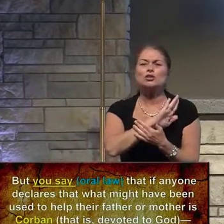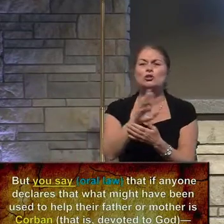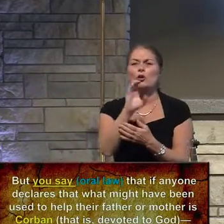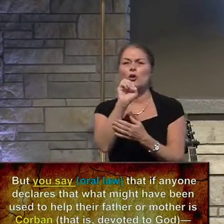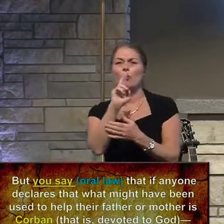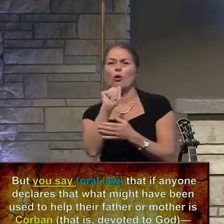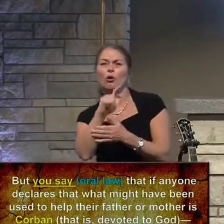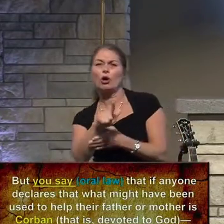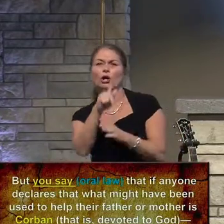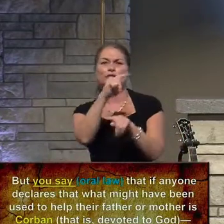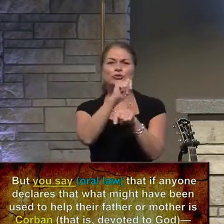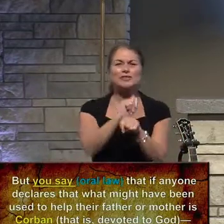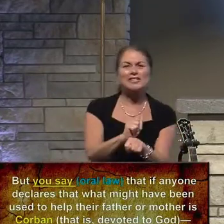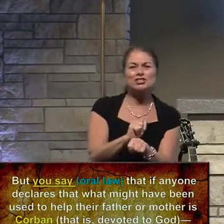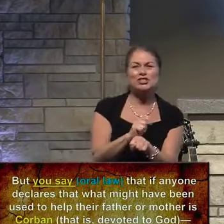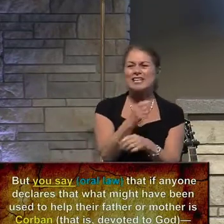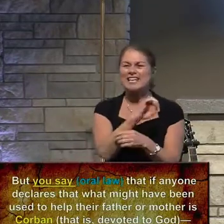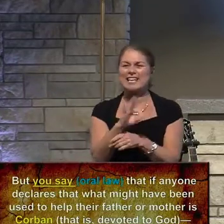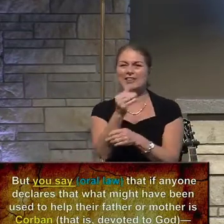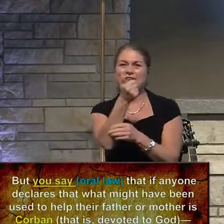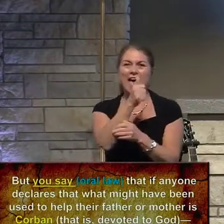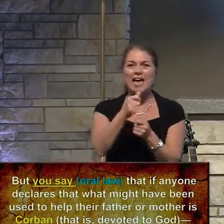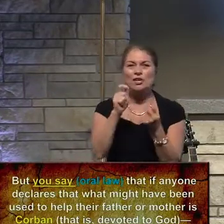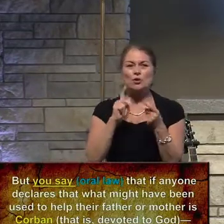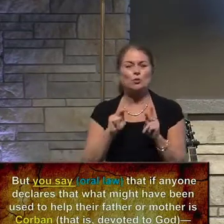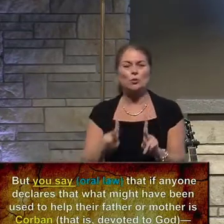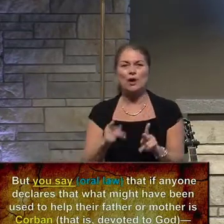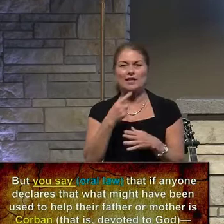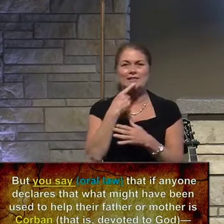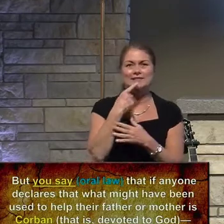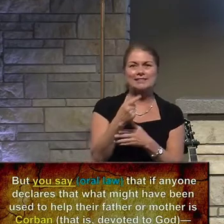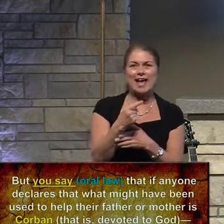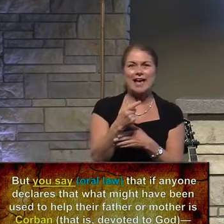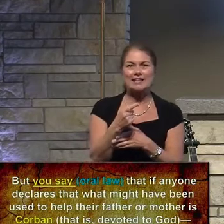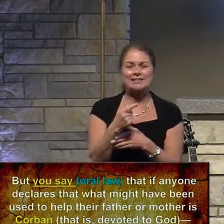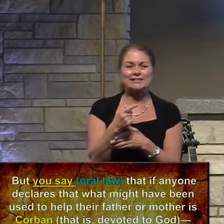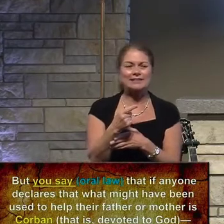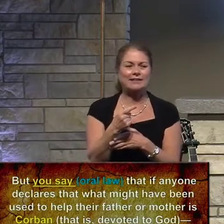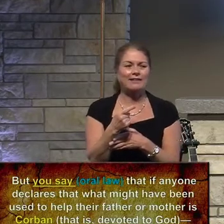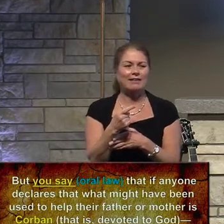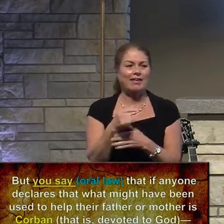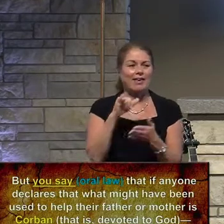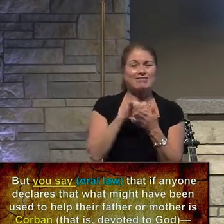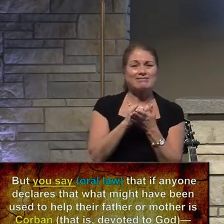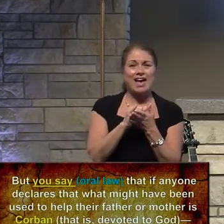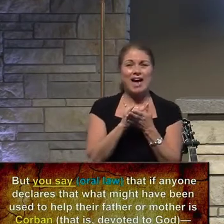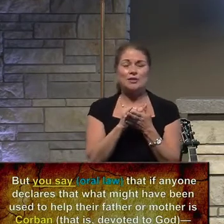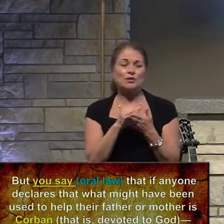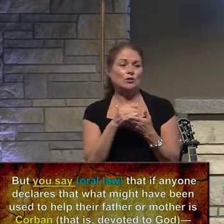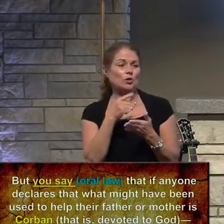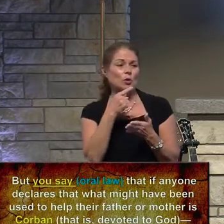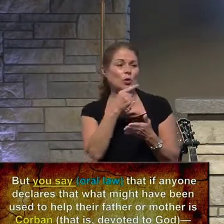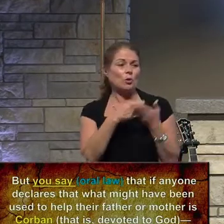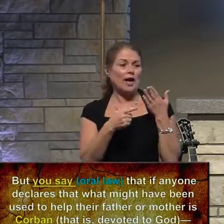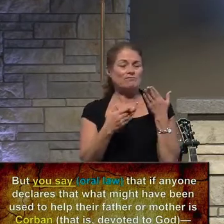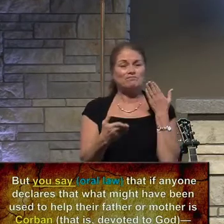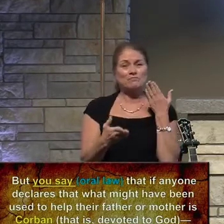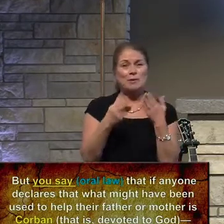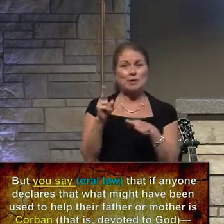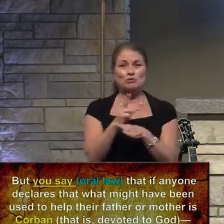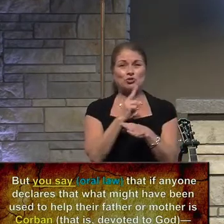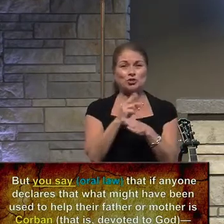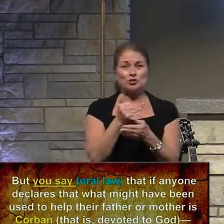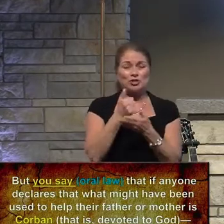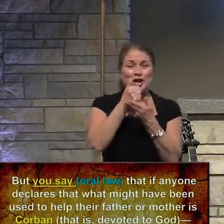your oral Torah, that if anyone declares, that if anyone declares that what might have been used to help